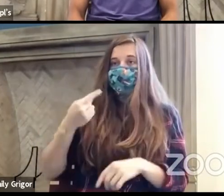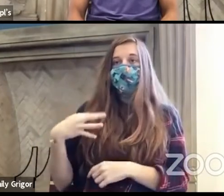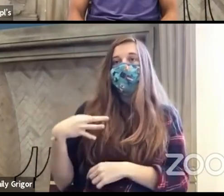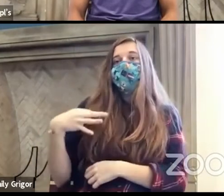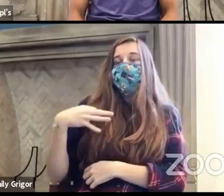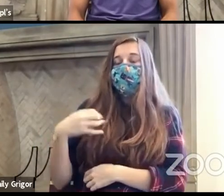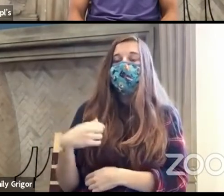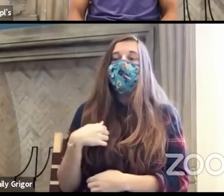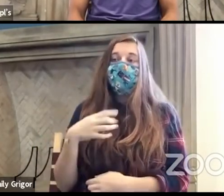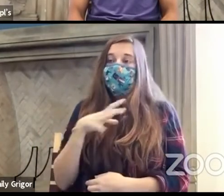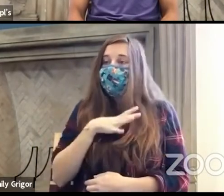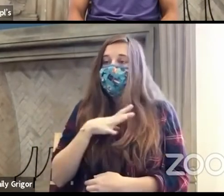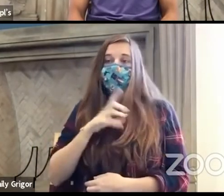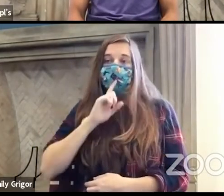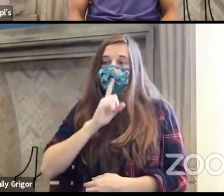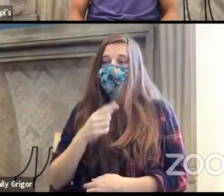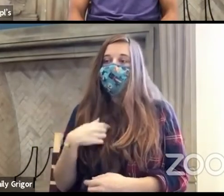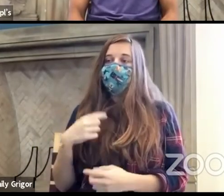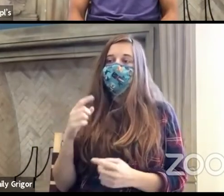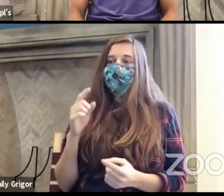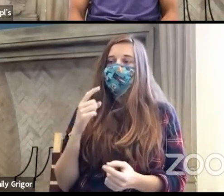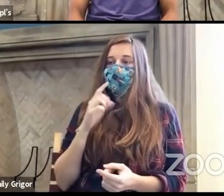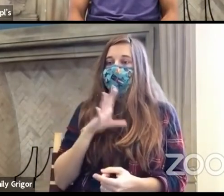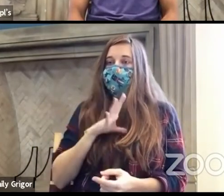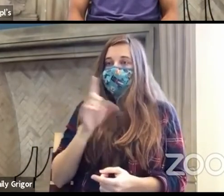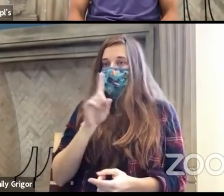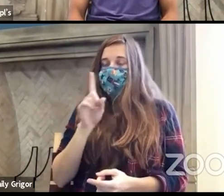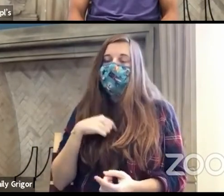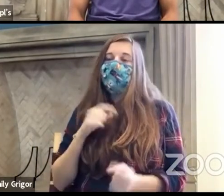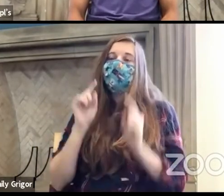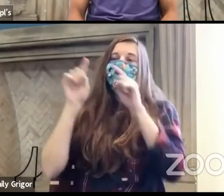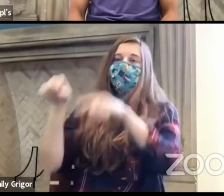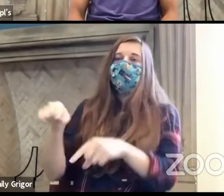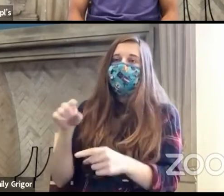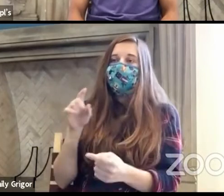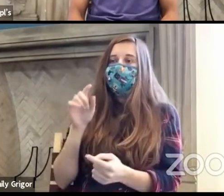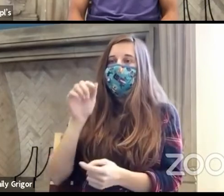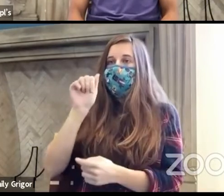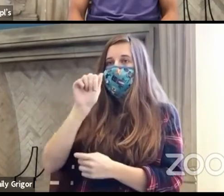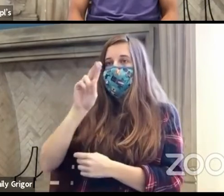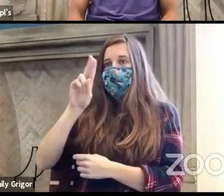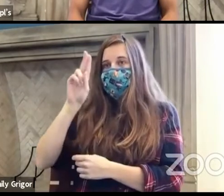time, I was only a volunteer, so I said, sure. So we met up at August's house.